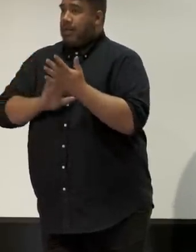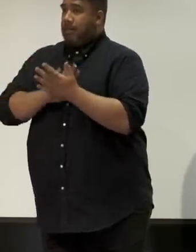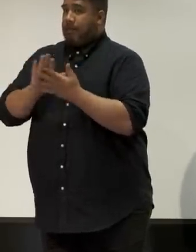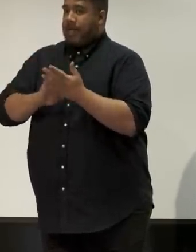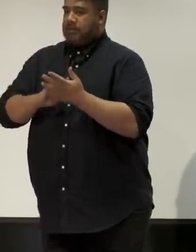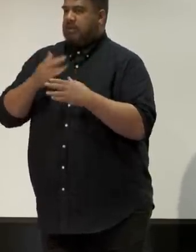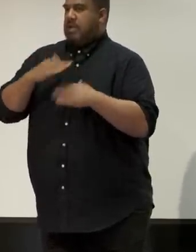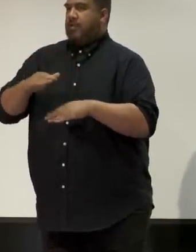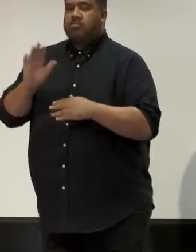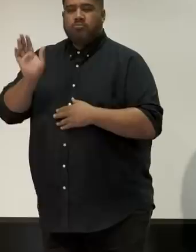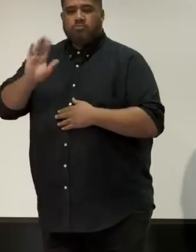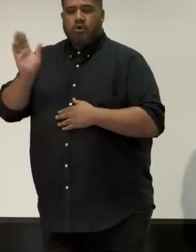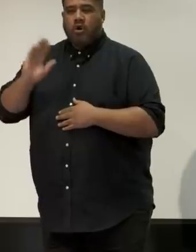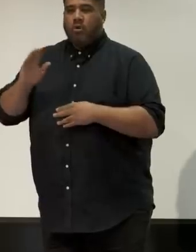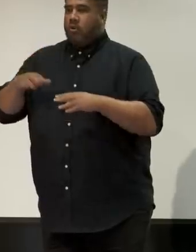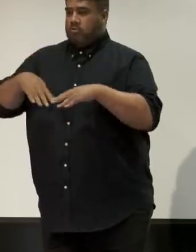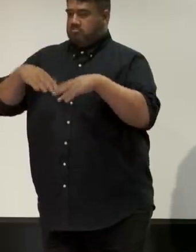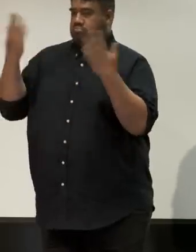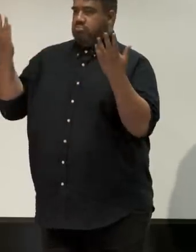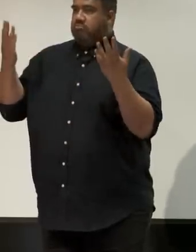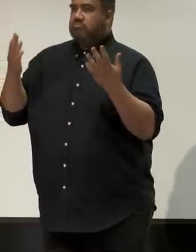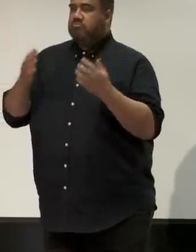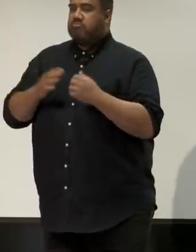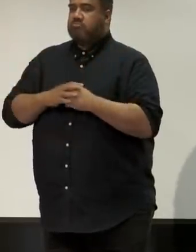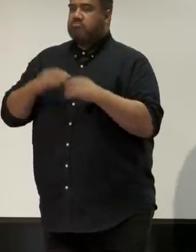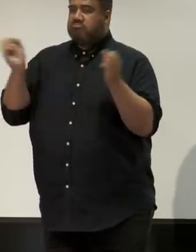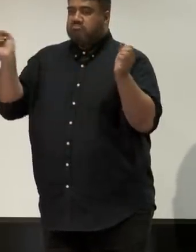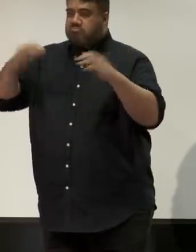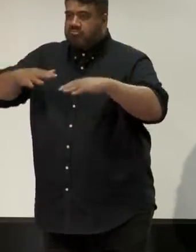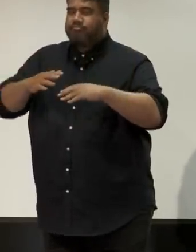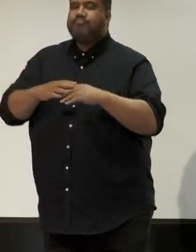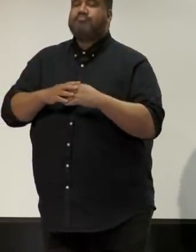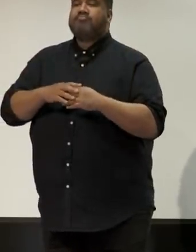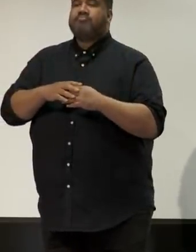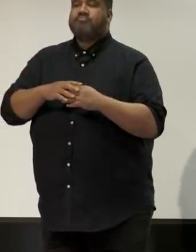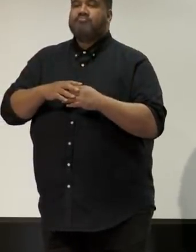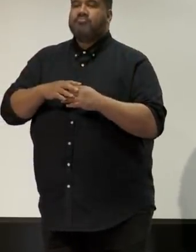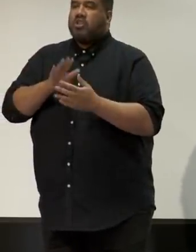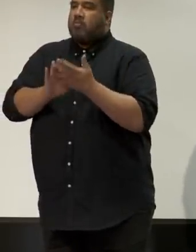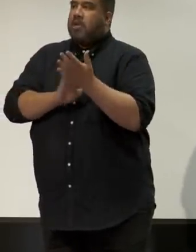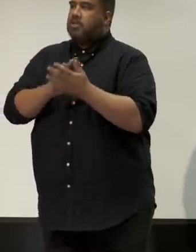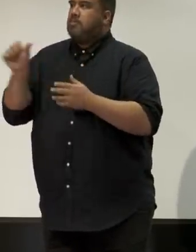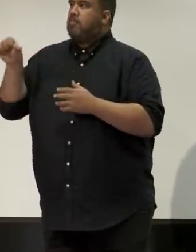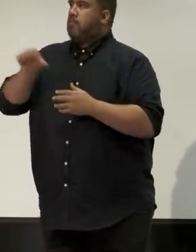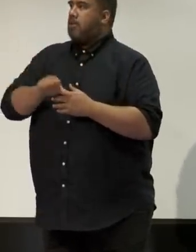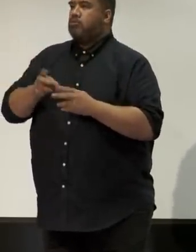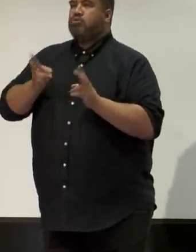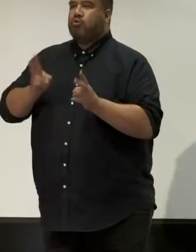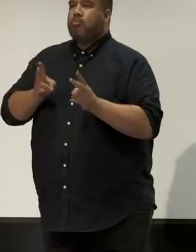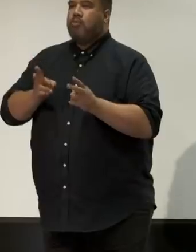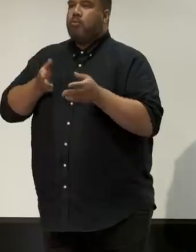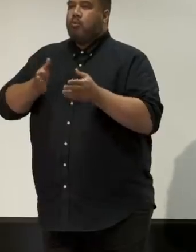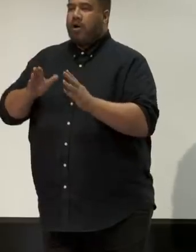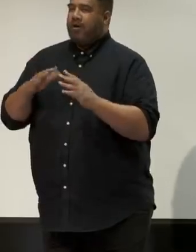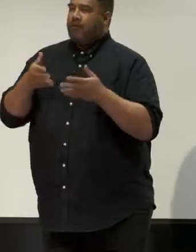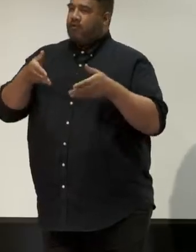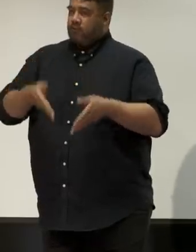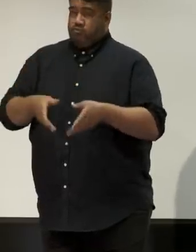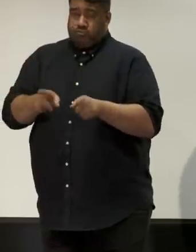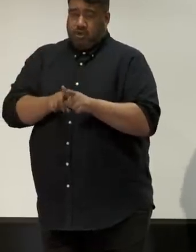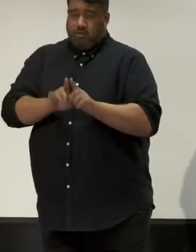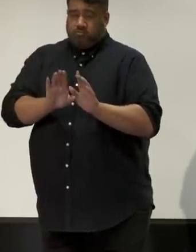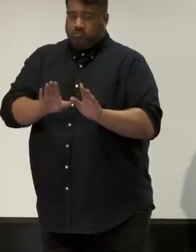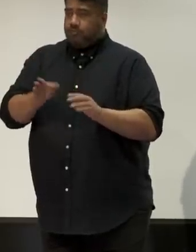on anyone to behave in a particular way with social distancing. So it essentially means a return to normal for tangihanga. In terms of those